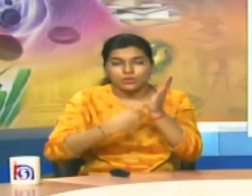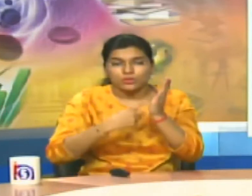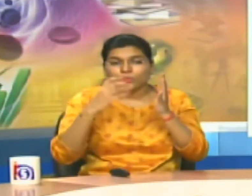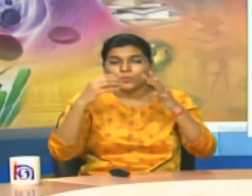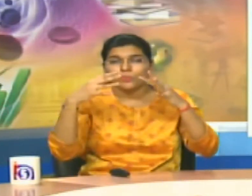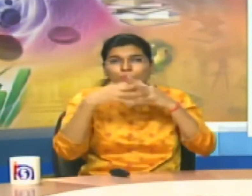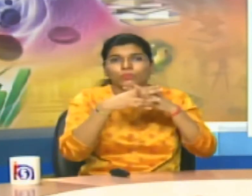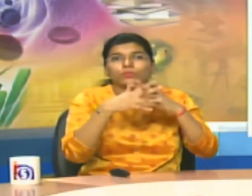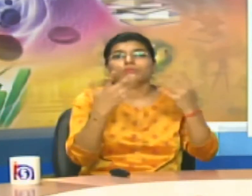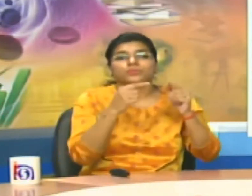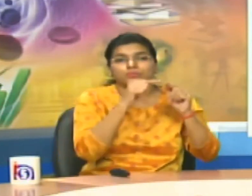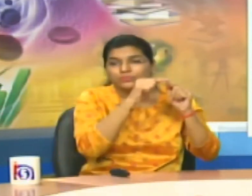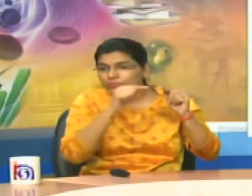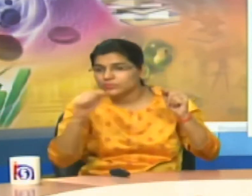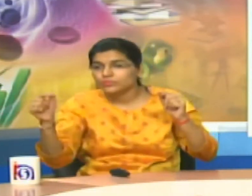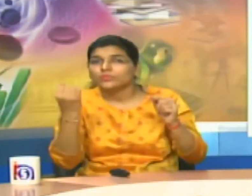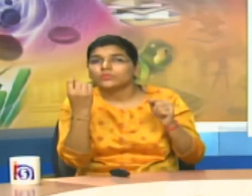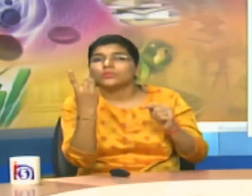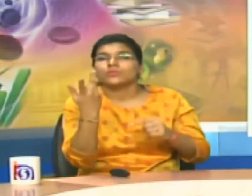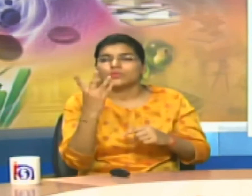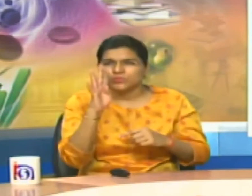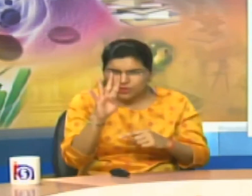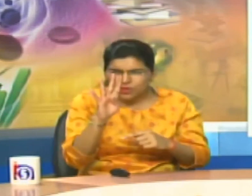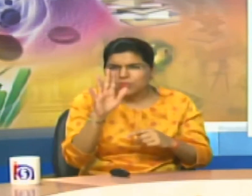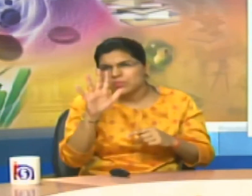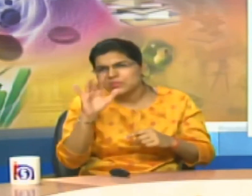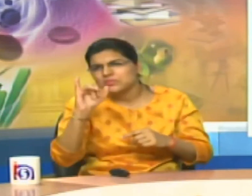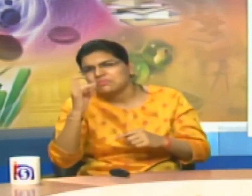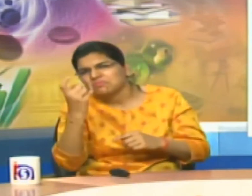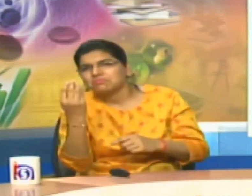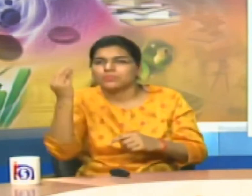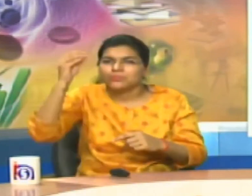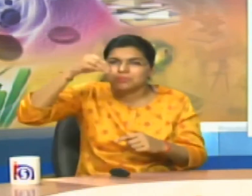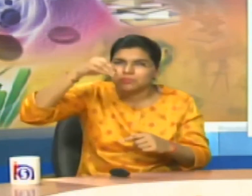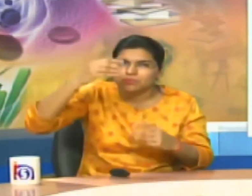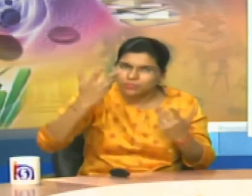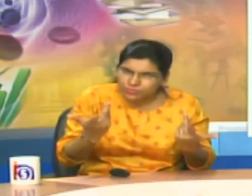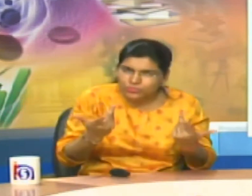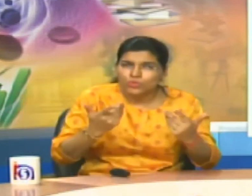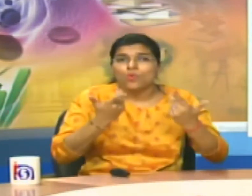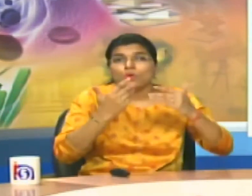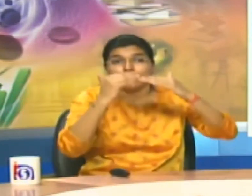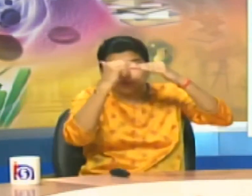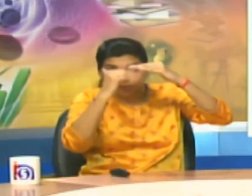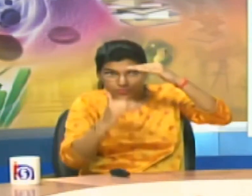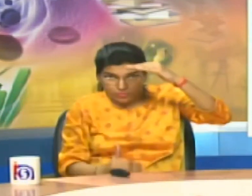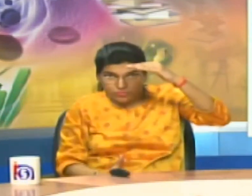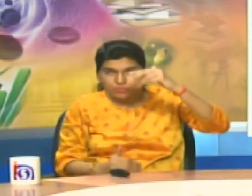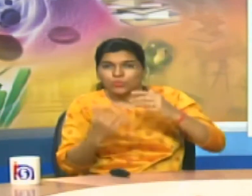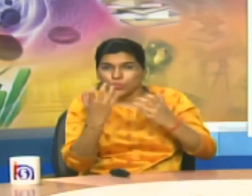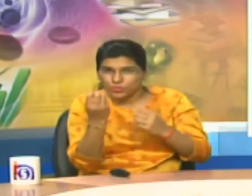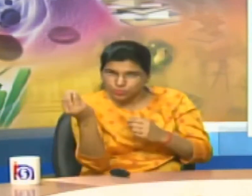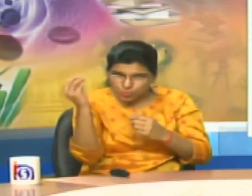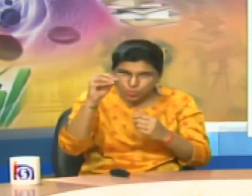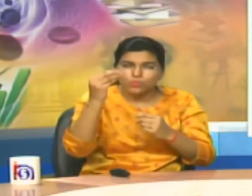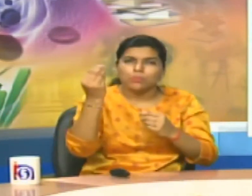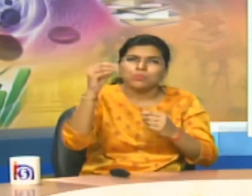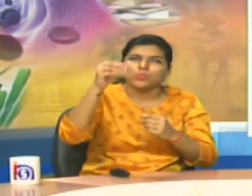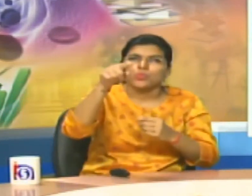You can put numbers in rows. You can also see the row number, and also